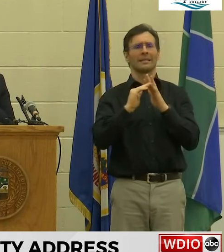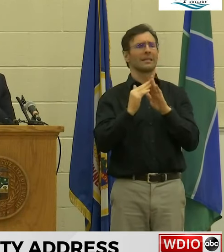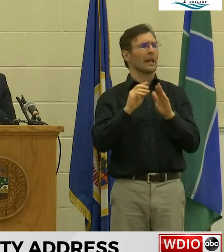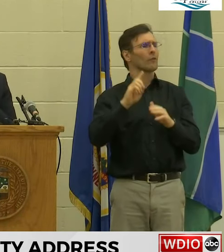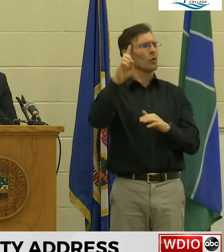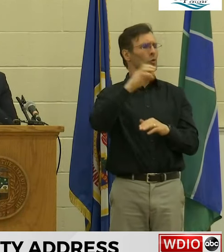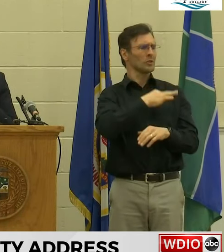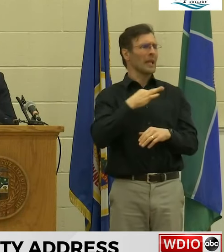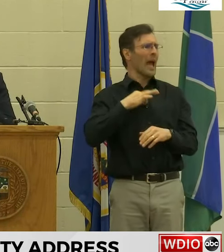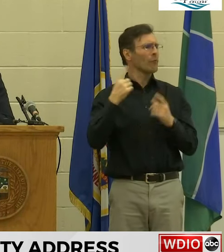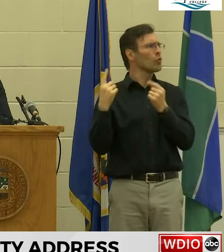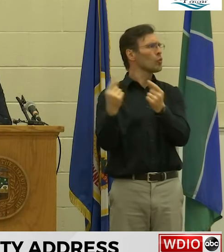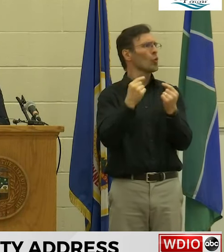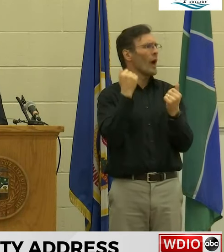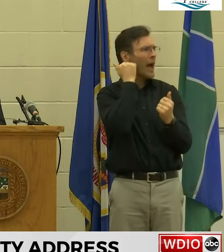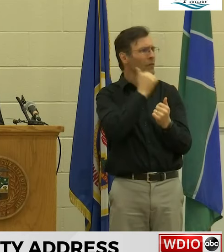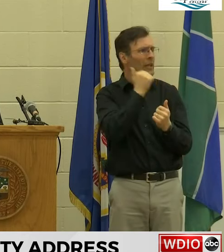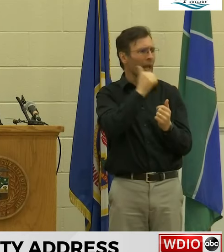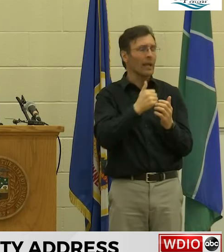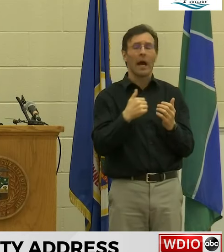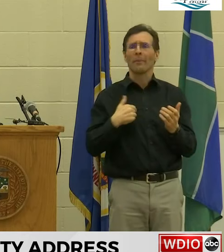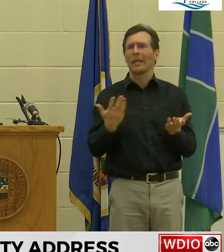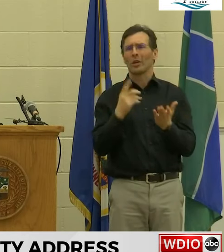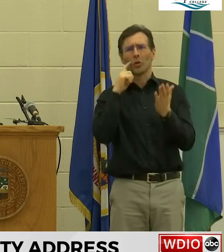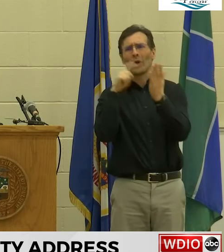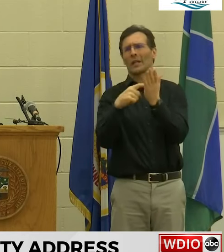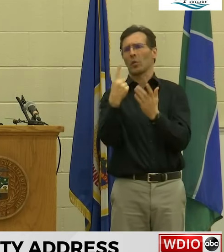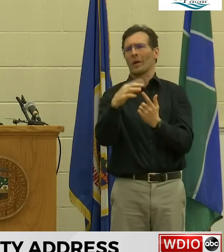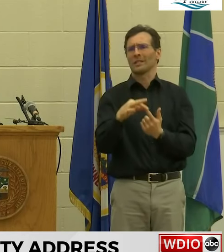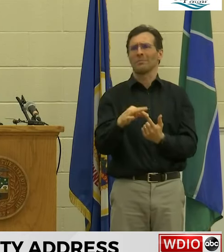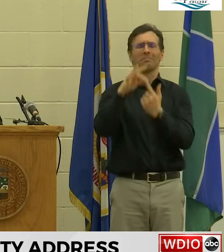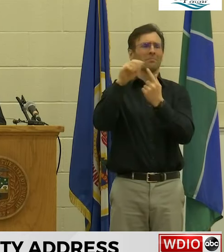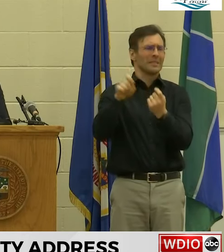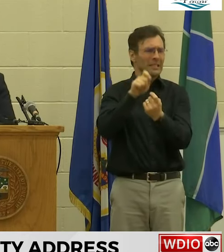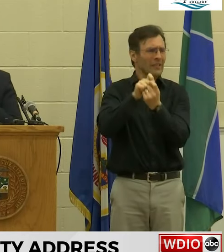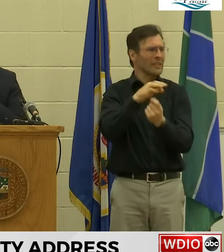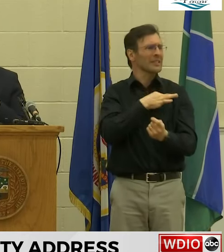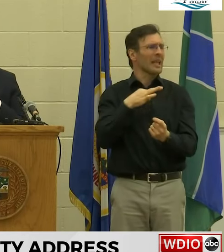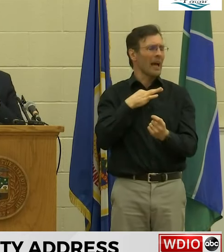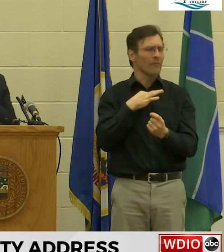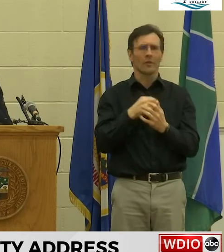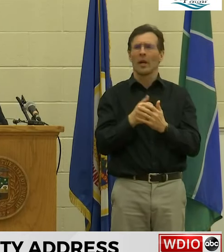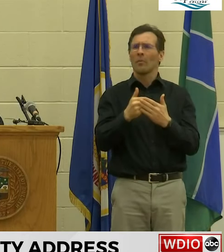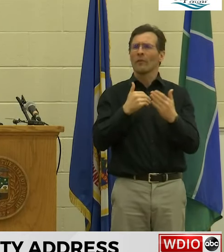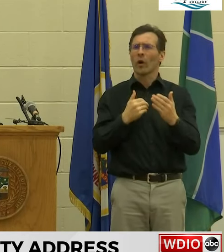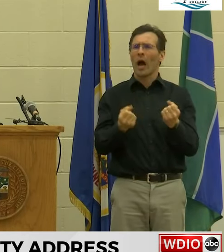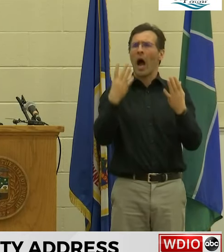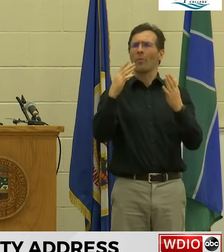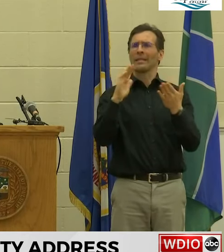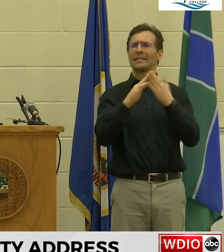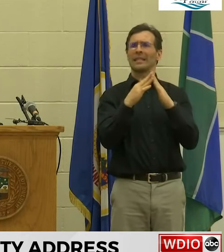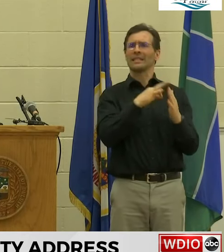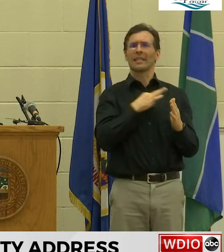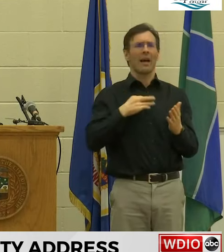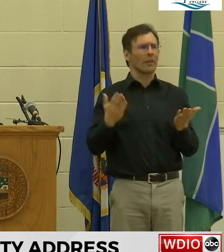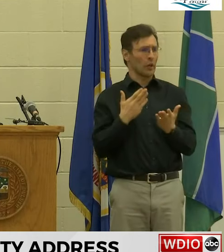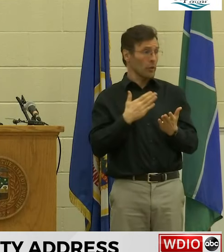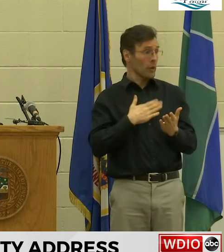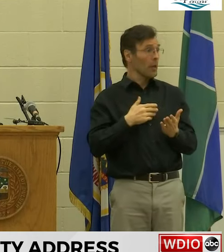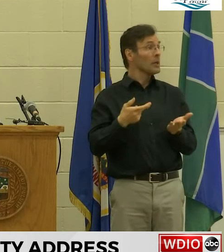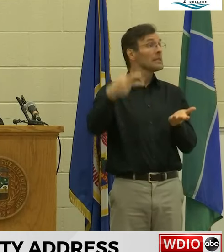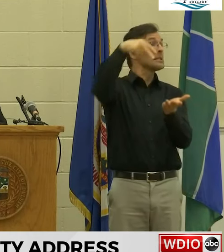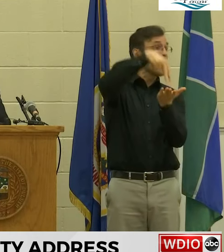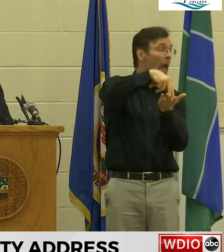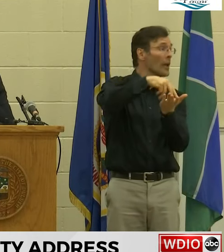staff do every day. I'm here to recognize one specific staff member, but before I do, how many city staff are here tonight? Would you please